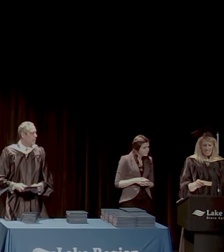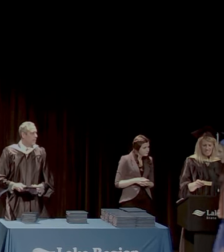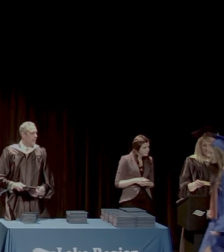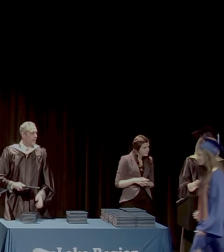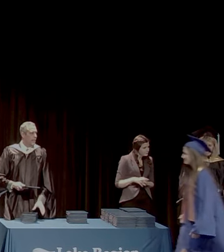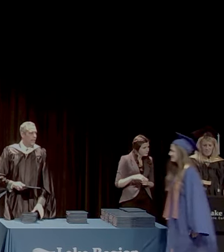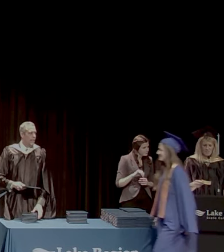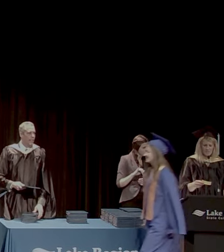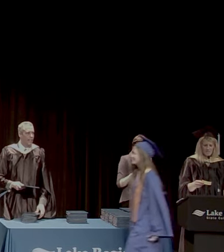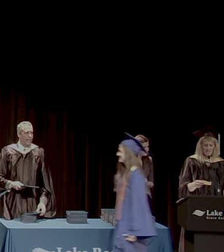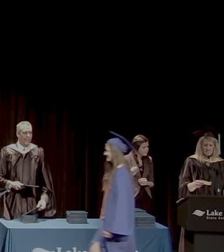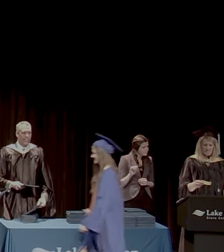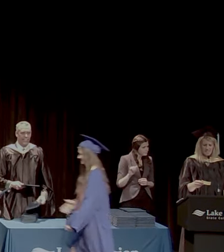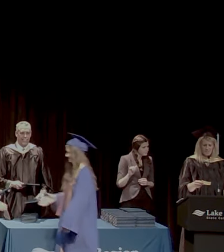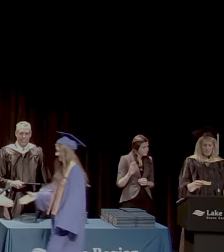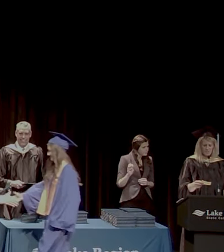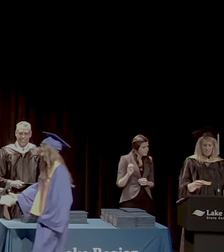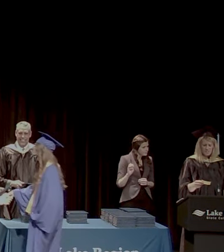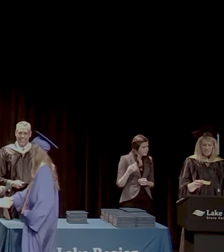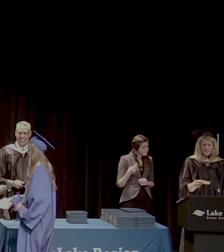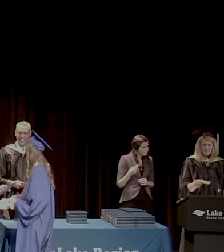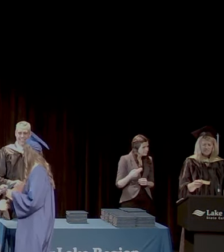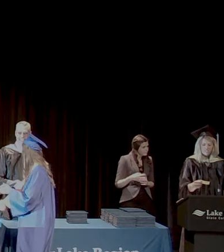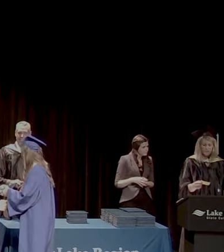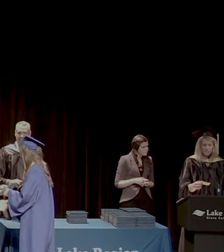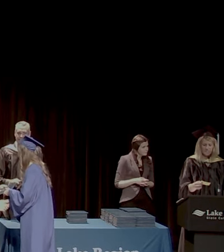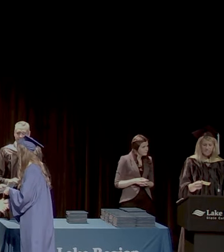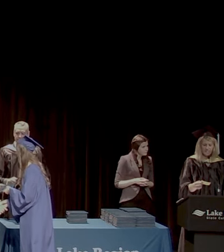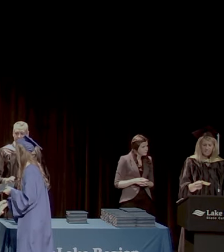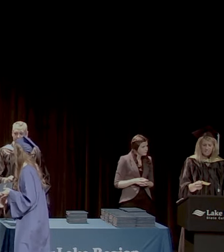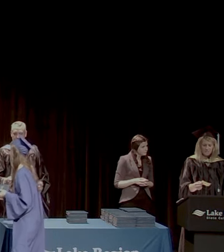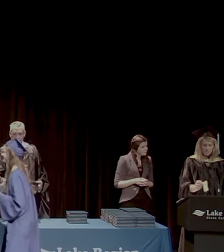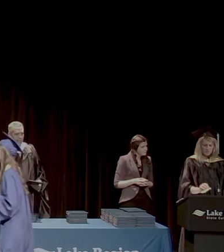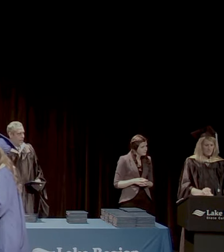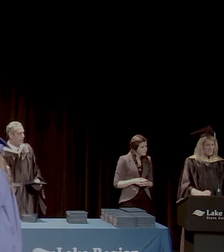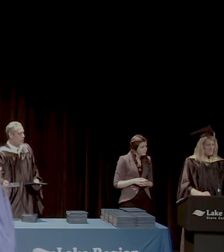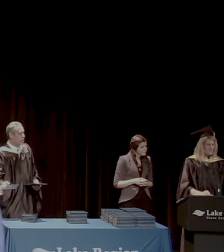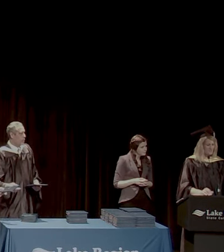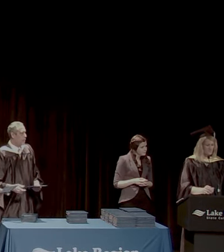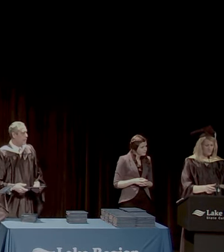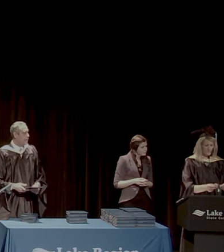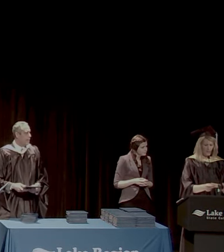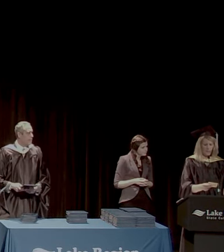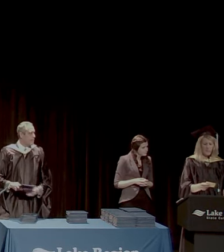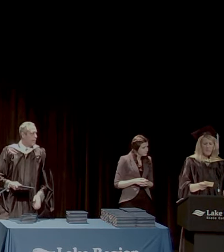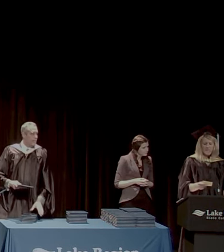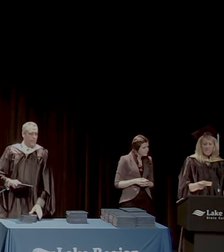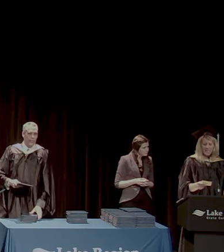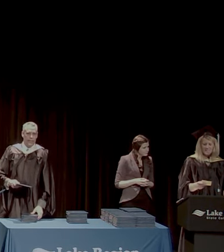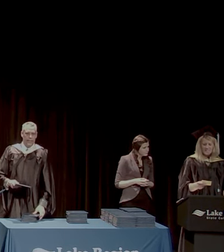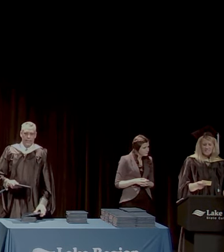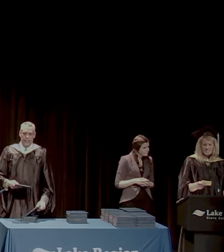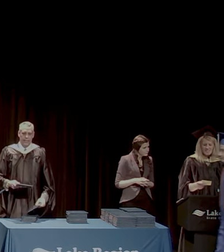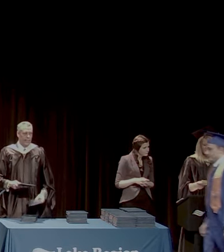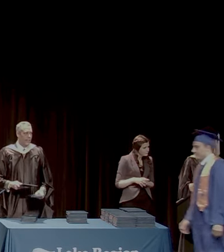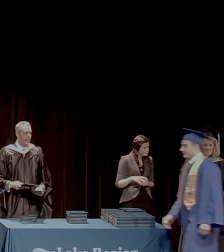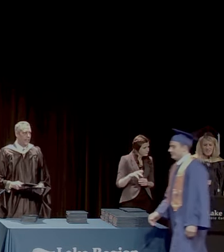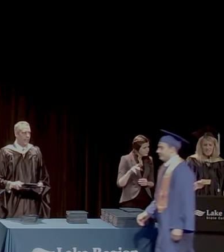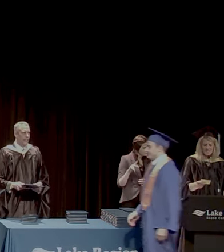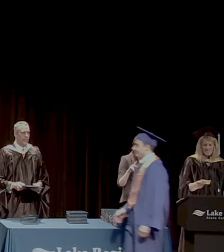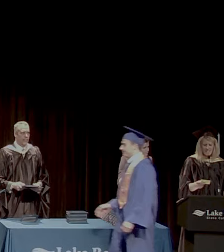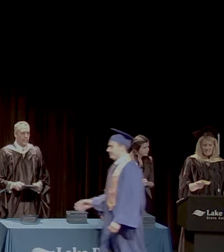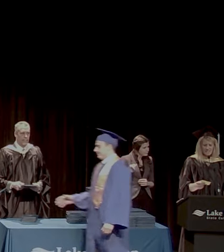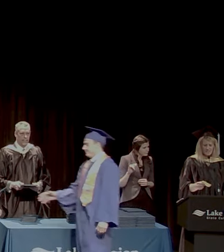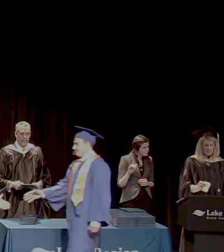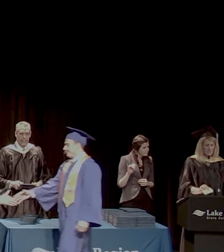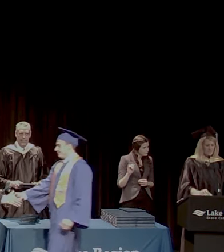J.C. Heisler, Associate in Applied Science, Associate Degree Nurse, Associate in Science, Liberal Arts. Kyle Henningsgaard,